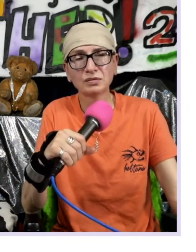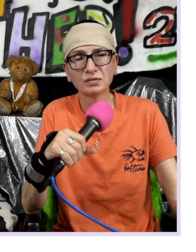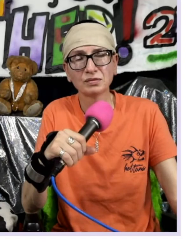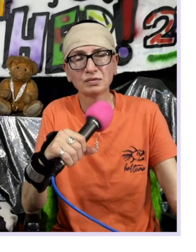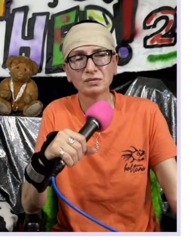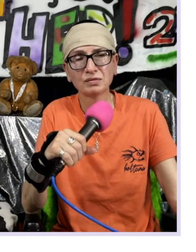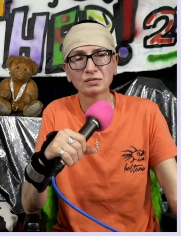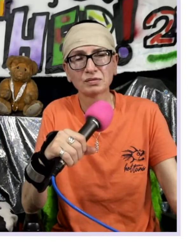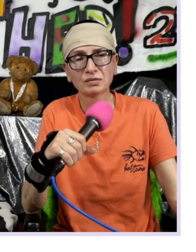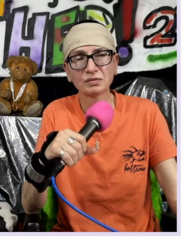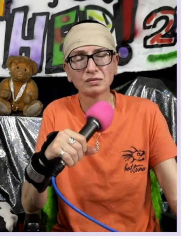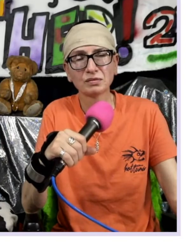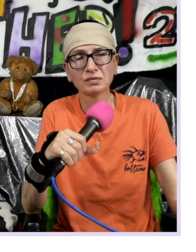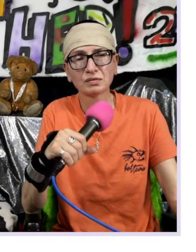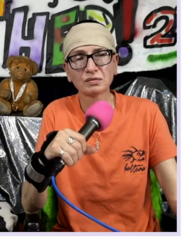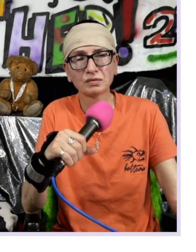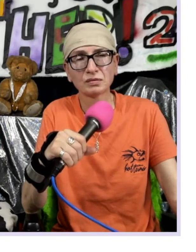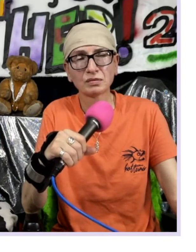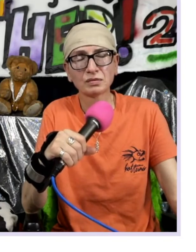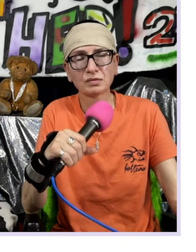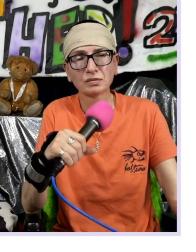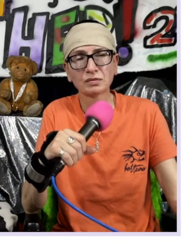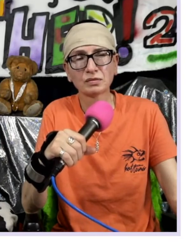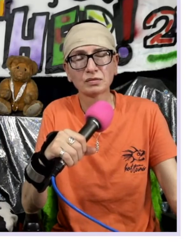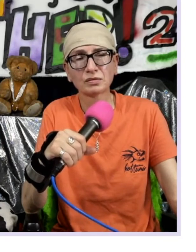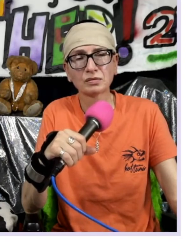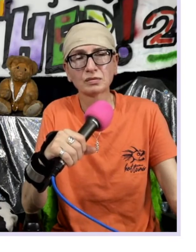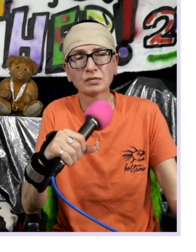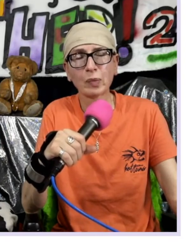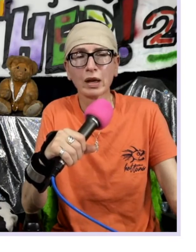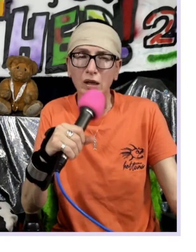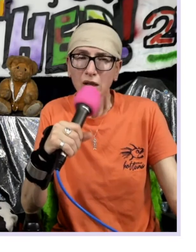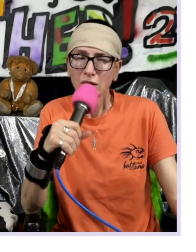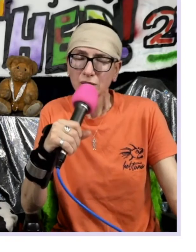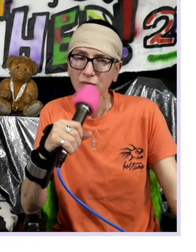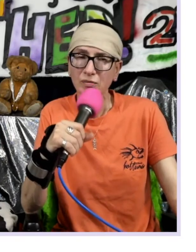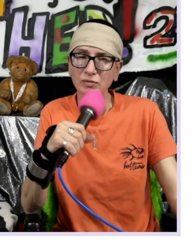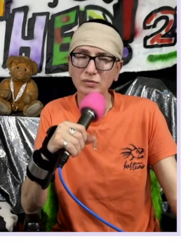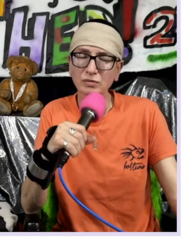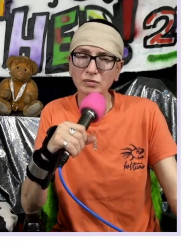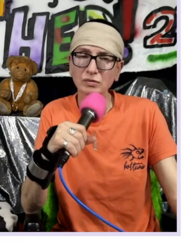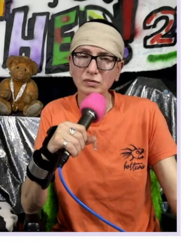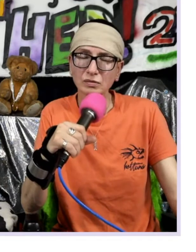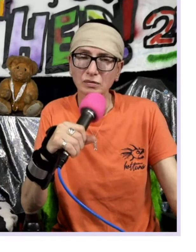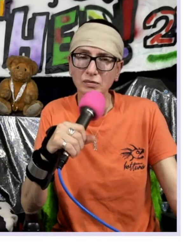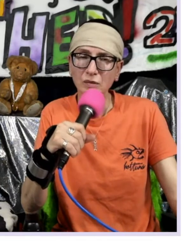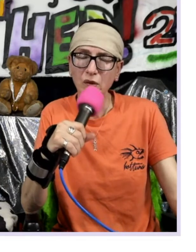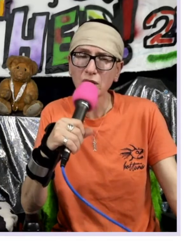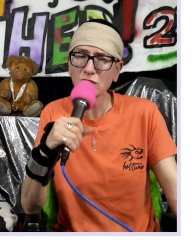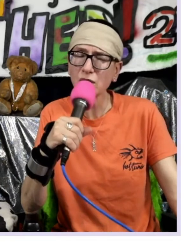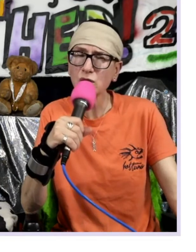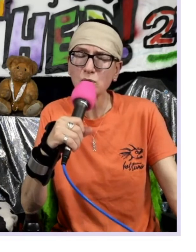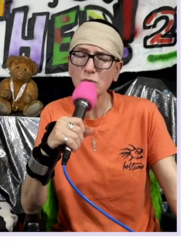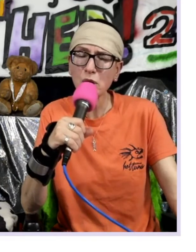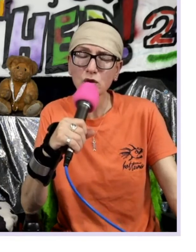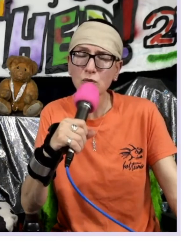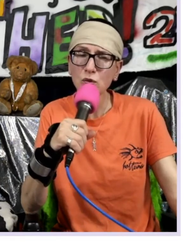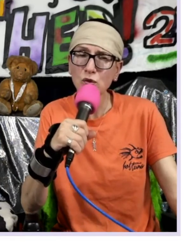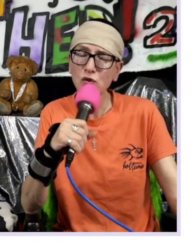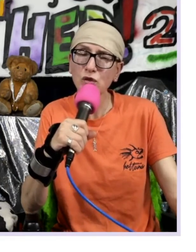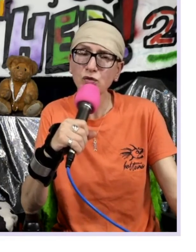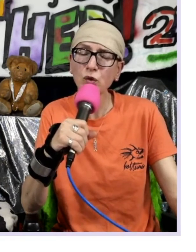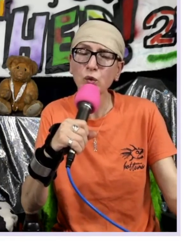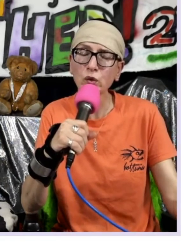thing, and then you just put it where you want and then draw wherever, and it will only draw on where that line is. That sounds much